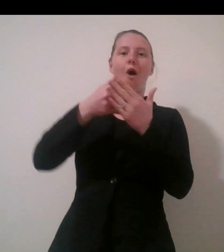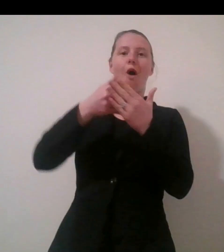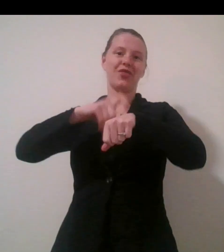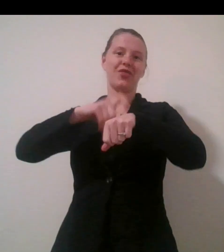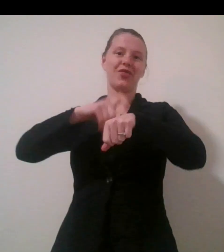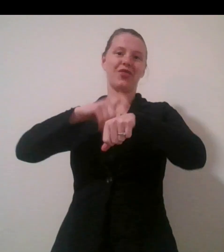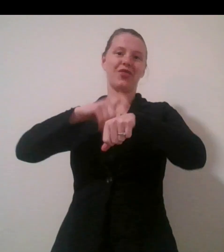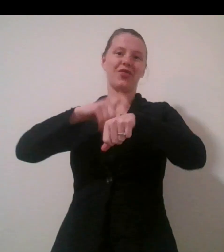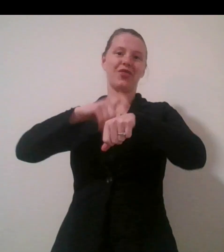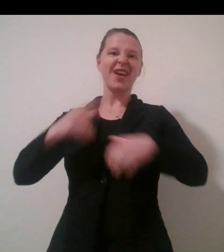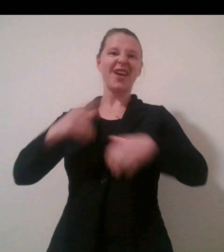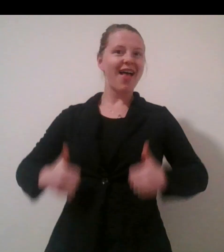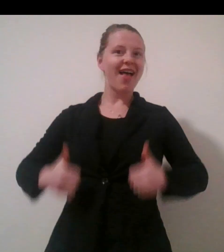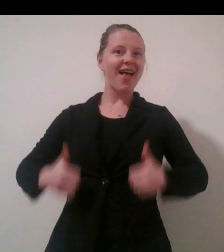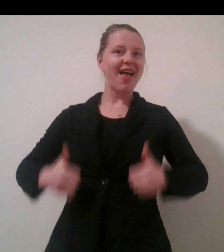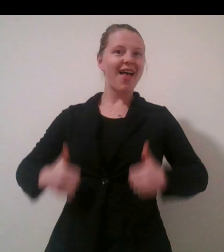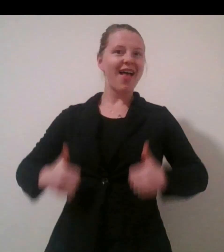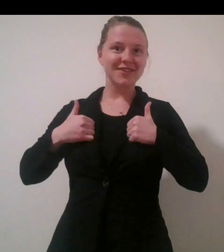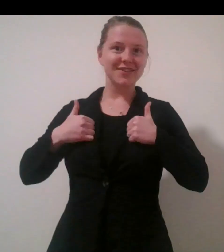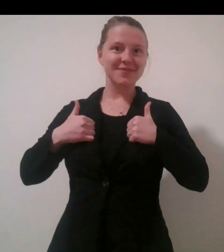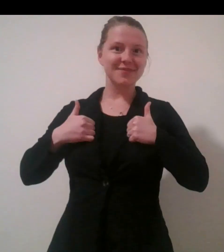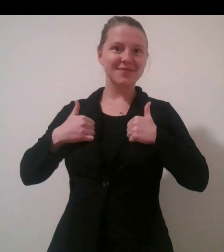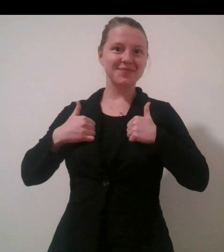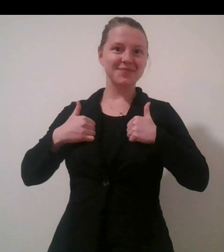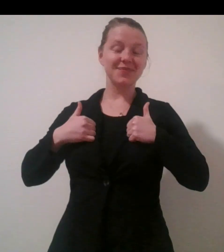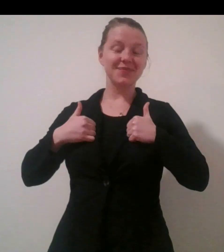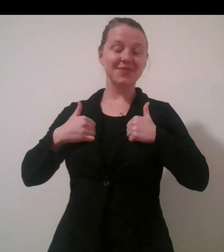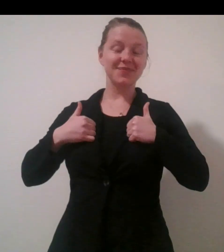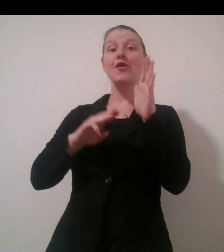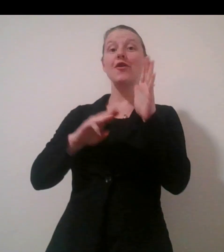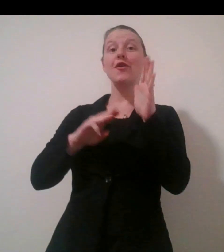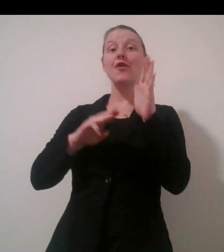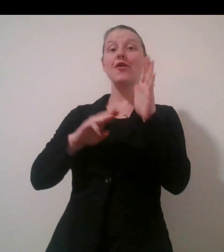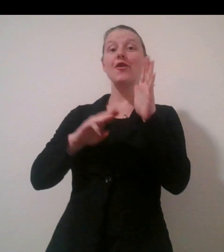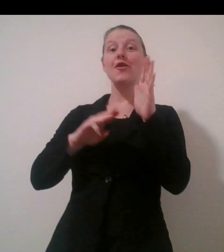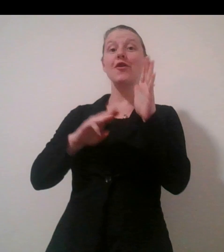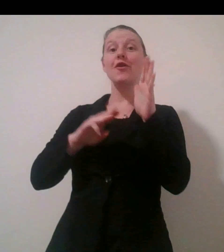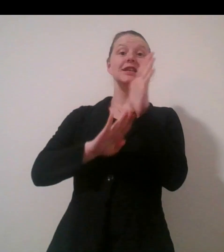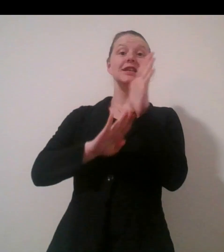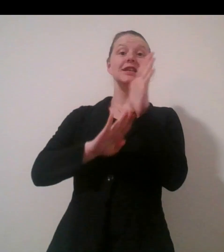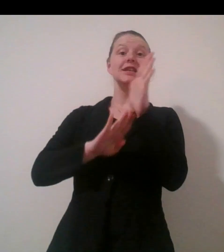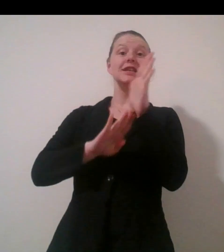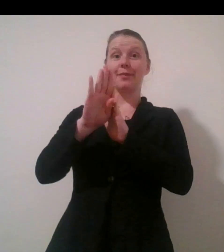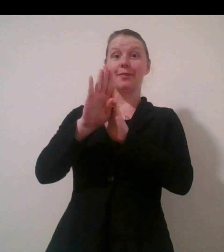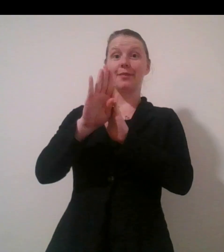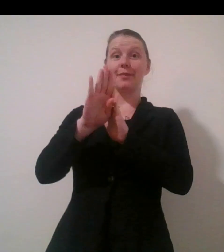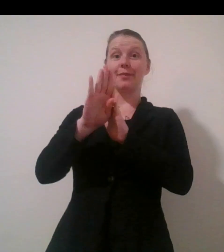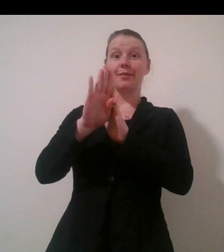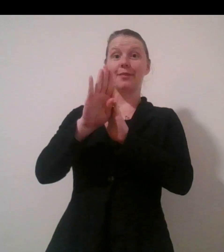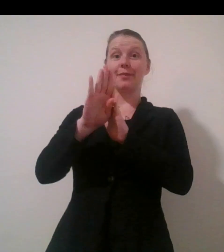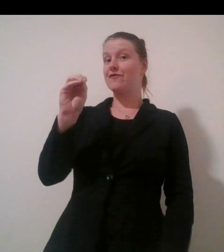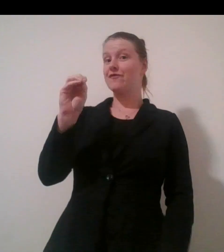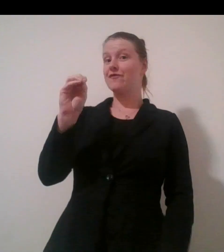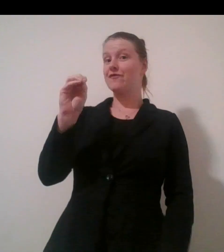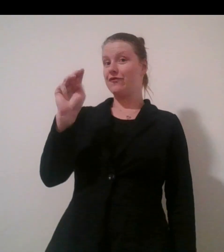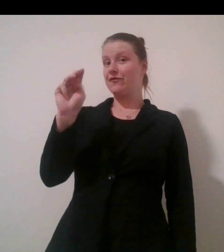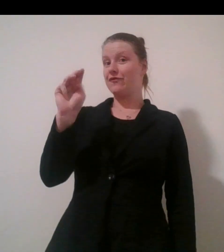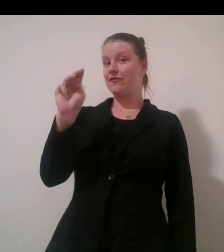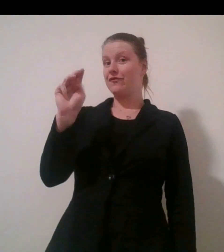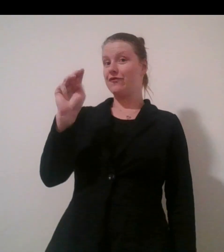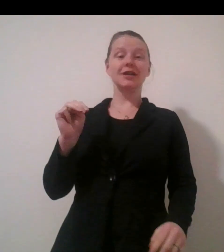A fully developed bone is made up of mineral salts, water, and tissue.